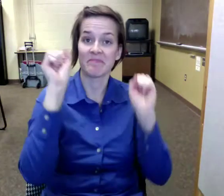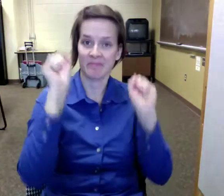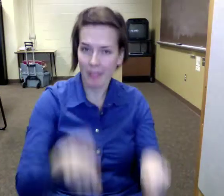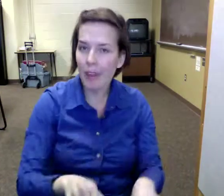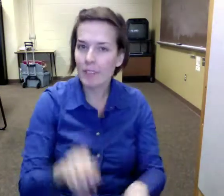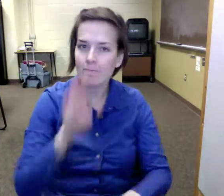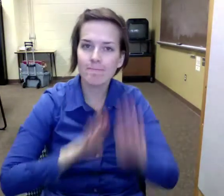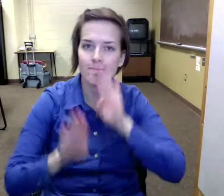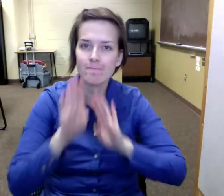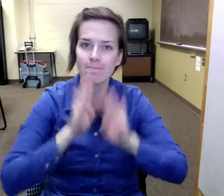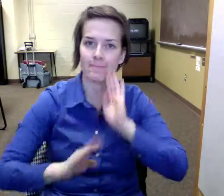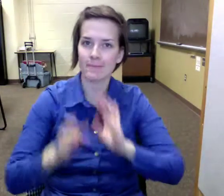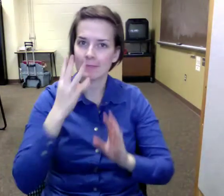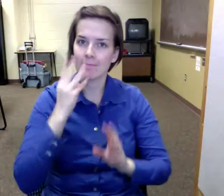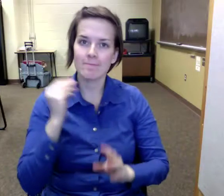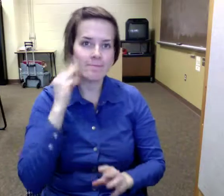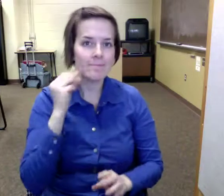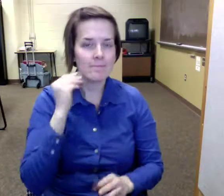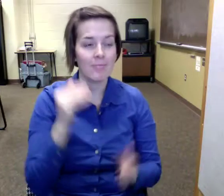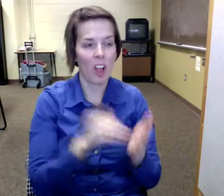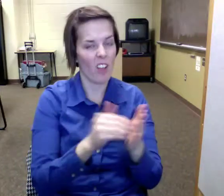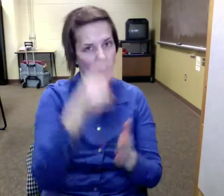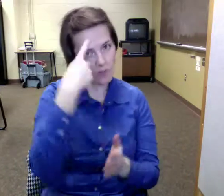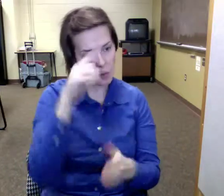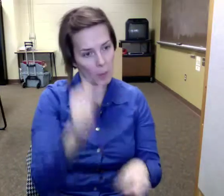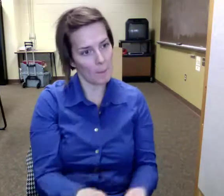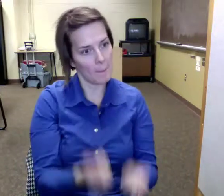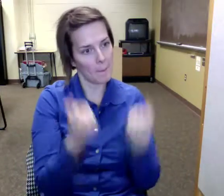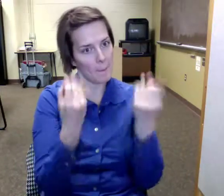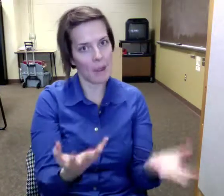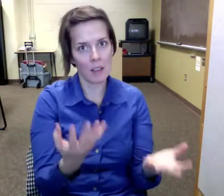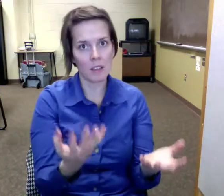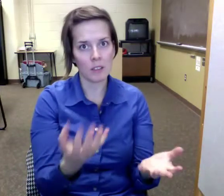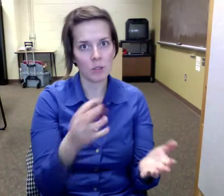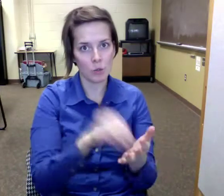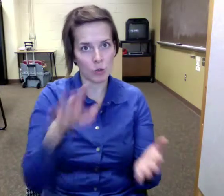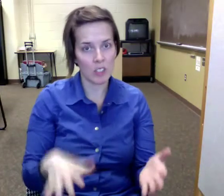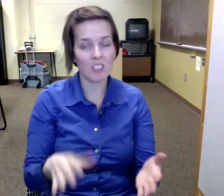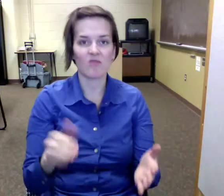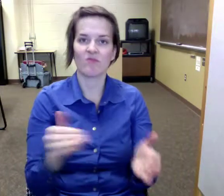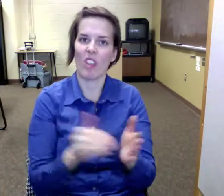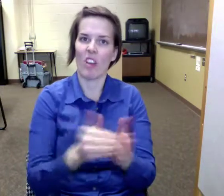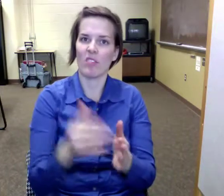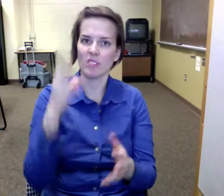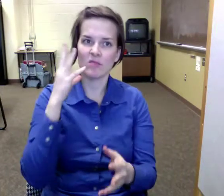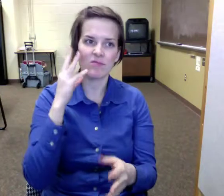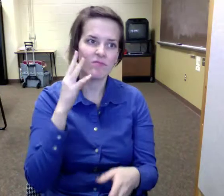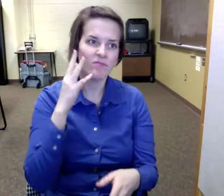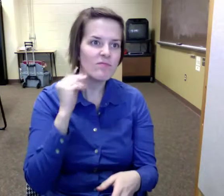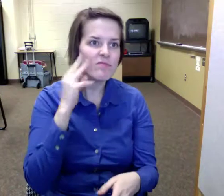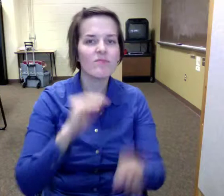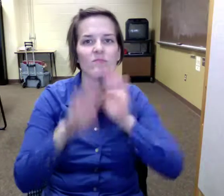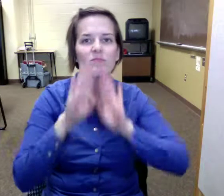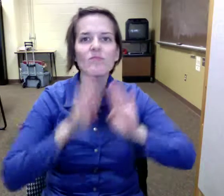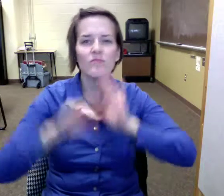experience for many of our students. It's a frustrating experience for many of our faculty members. It can be frustrating if your search is disorganized, if